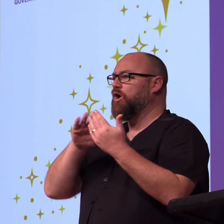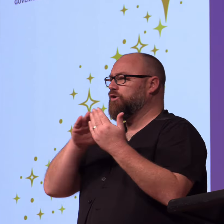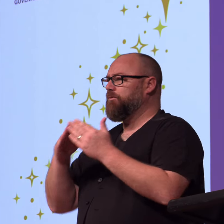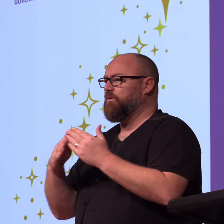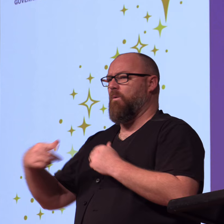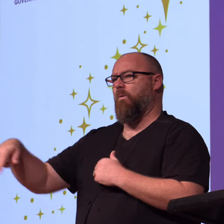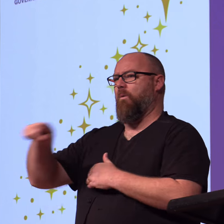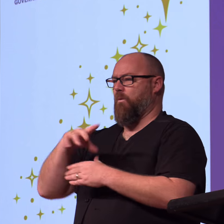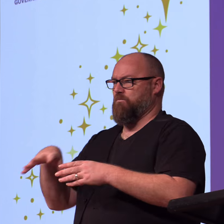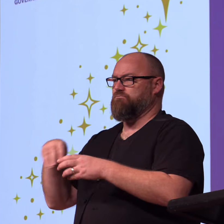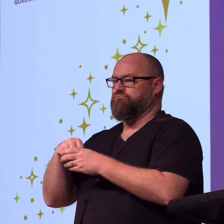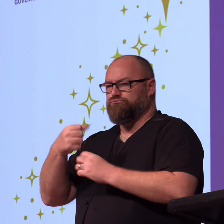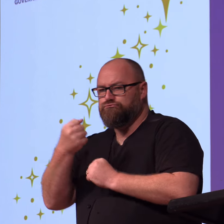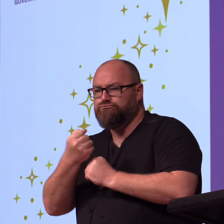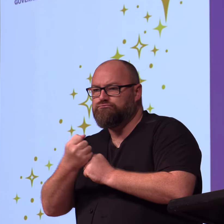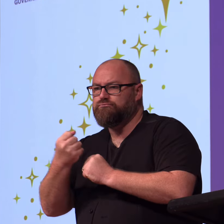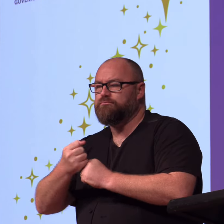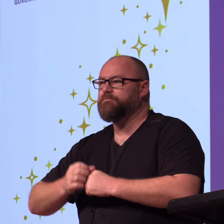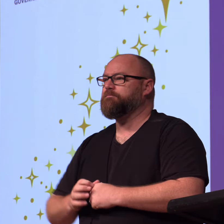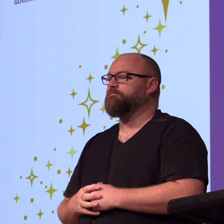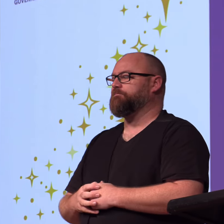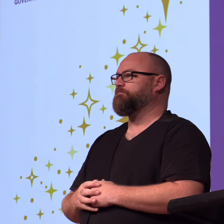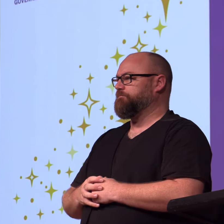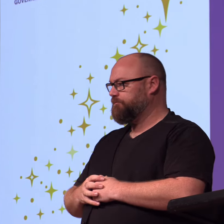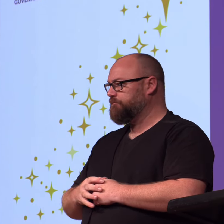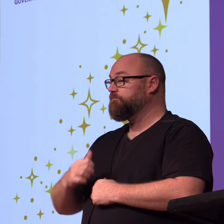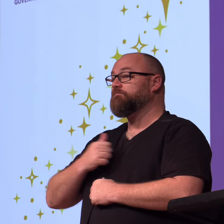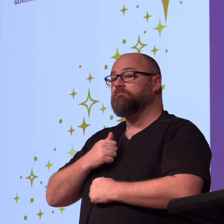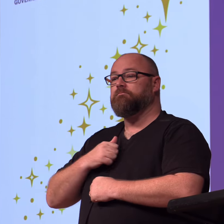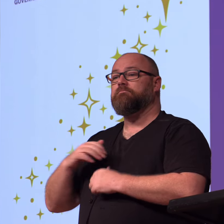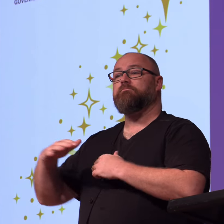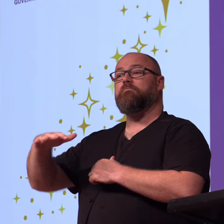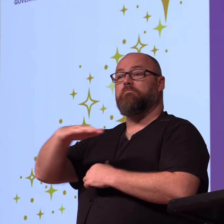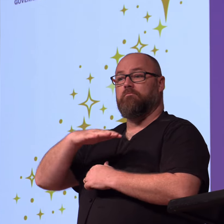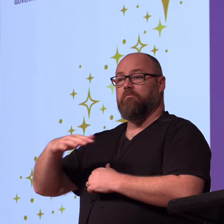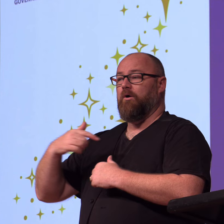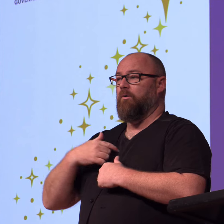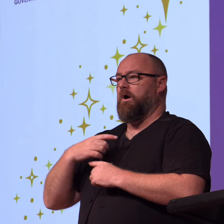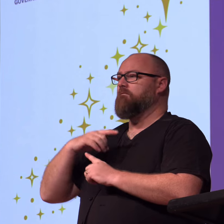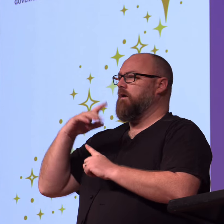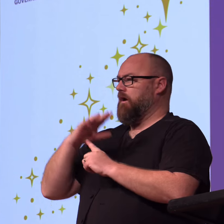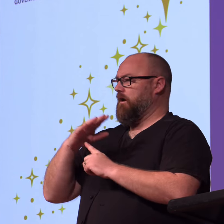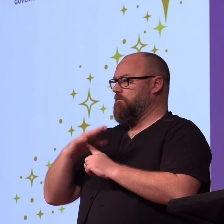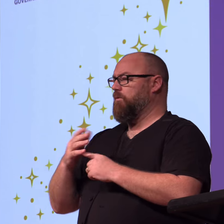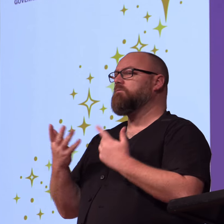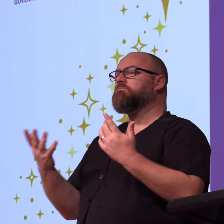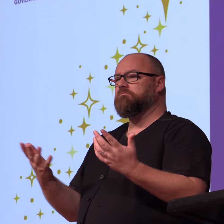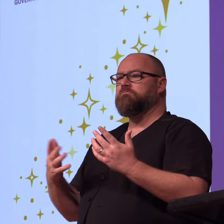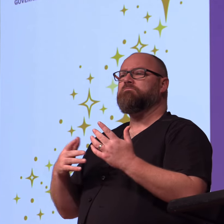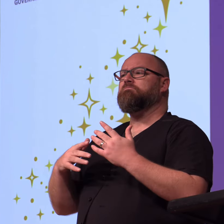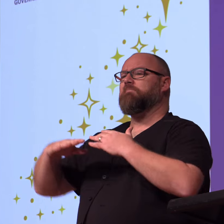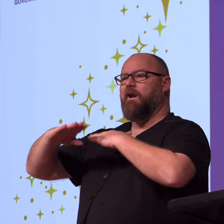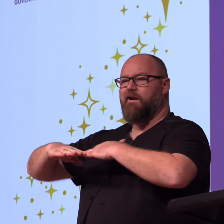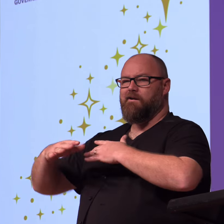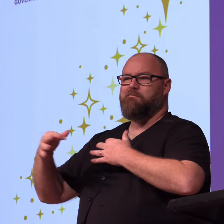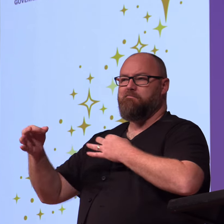also. On our area too, we have a very important Aboriginal land claim, and that was at